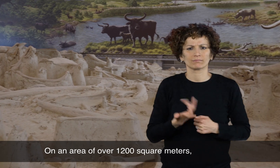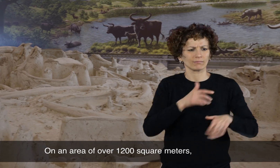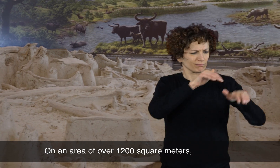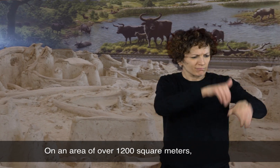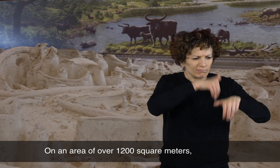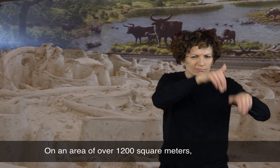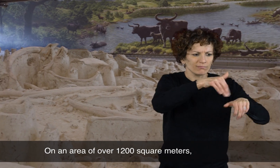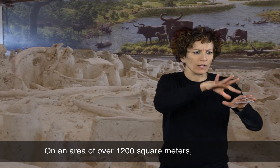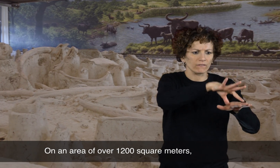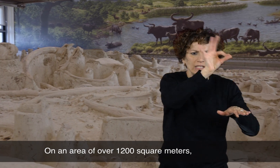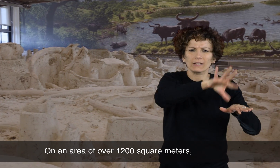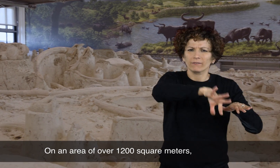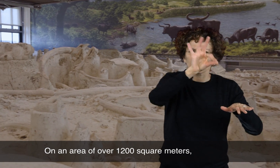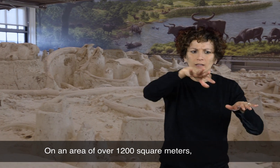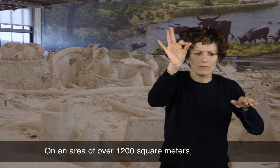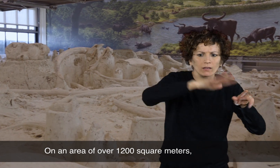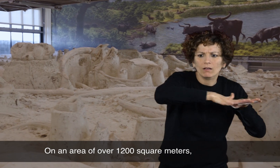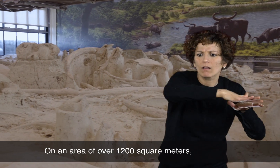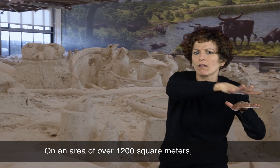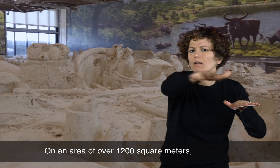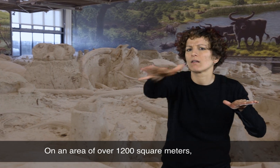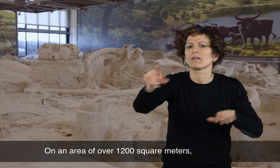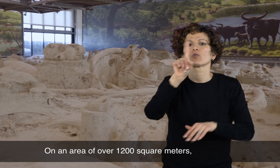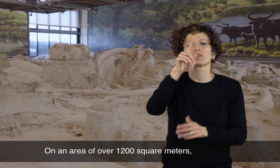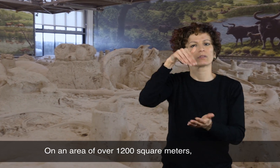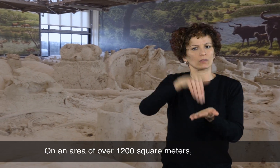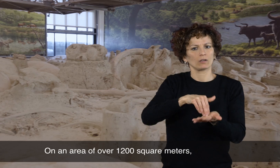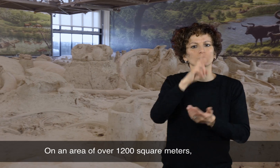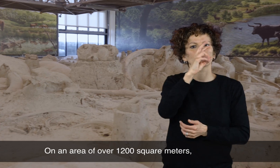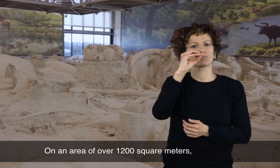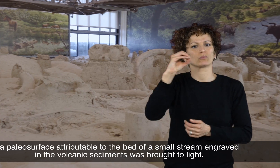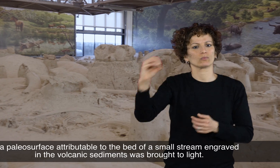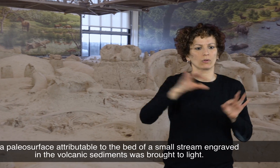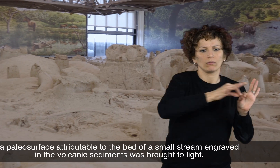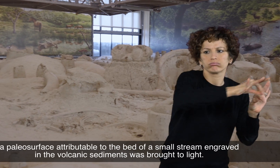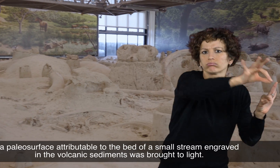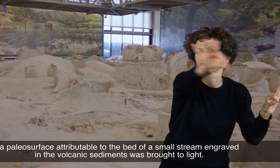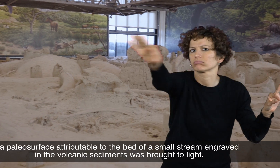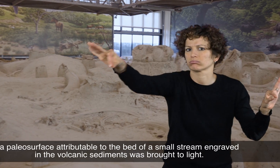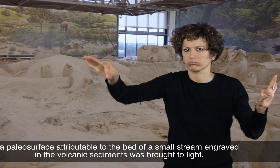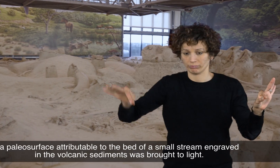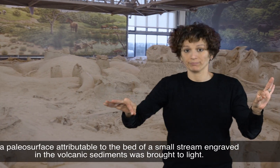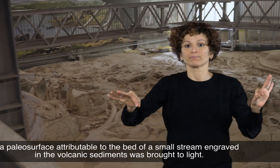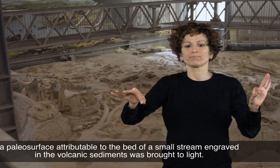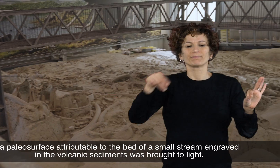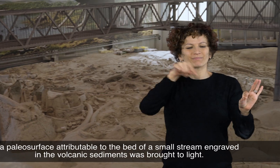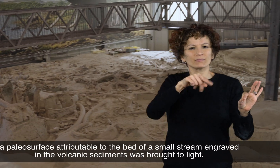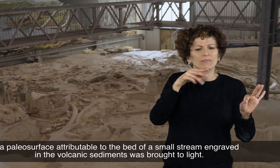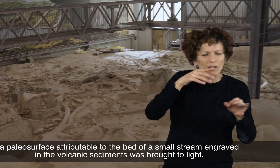2014. On an area on over 1,200 square meters, a paleosurface attributable to the bed